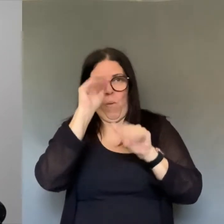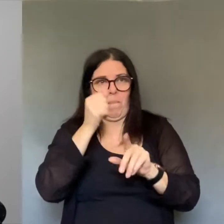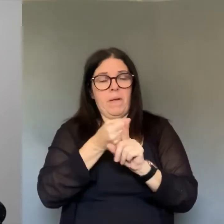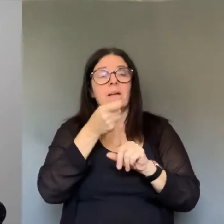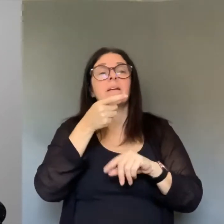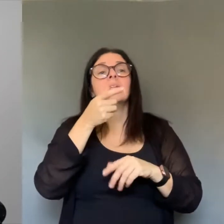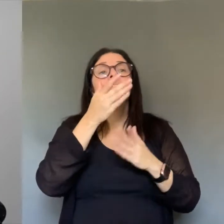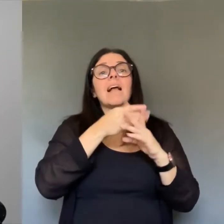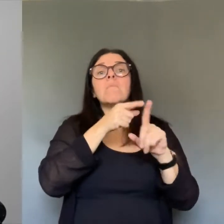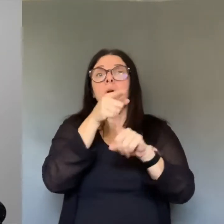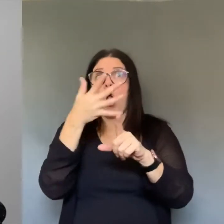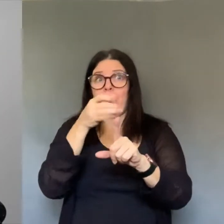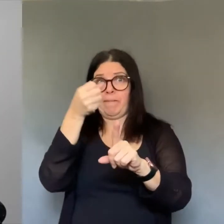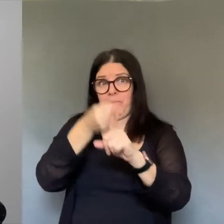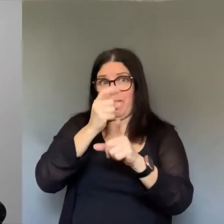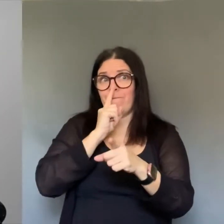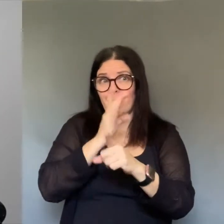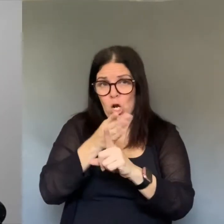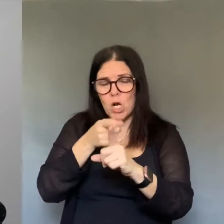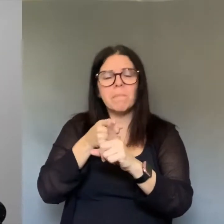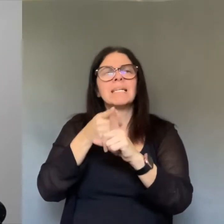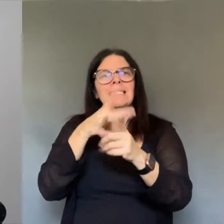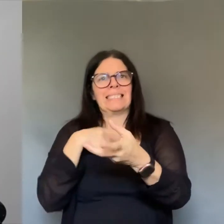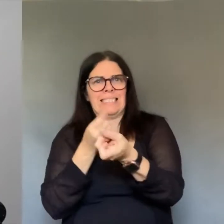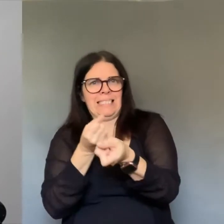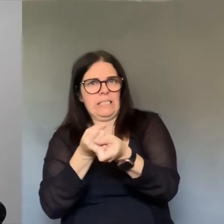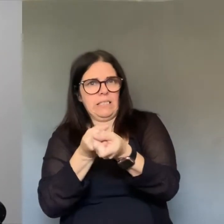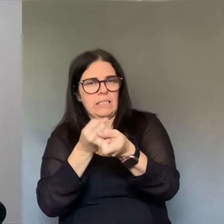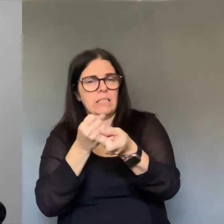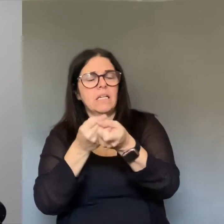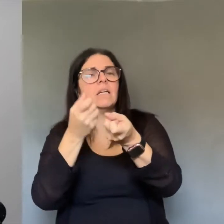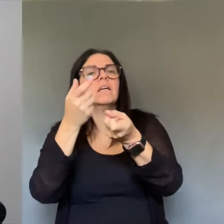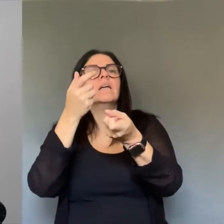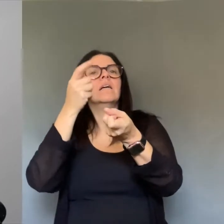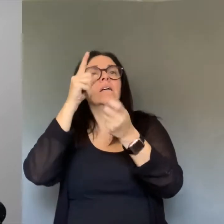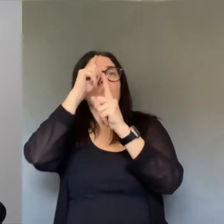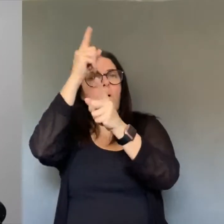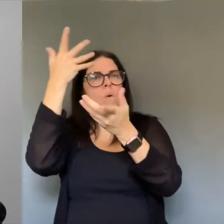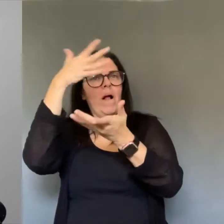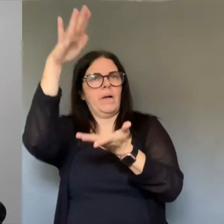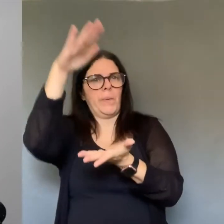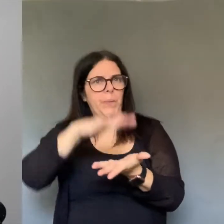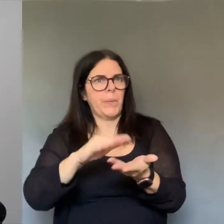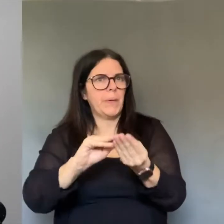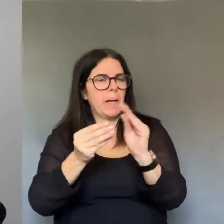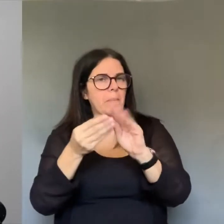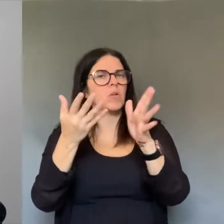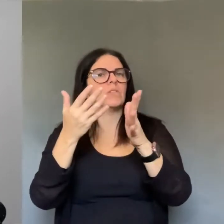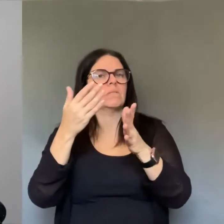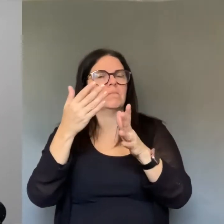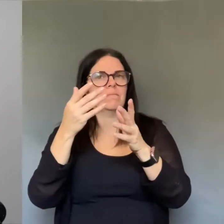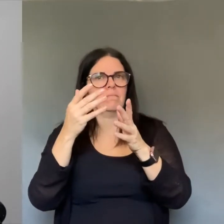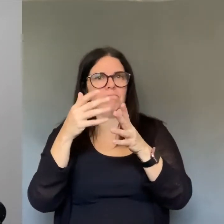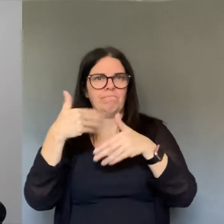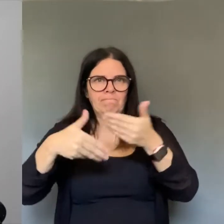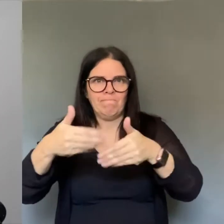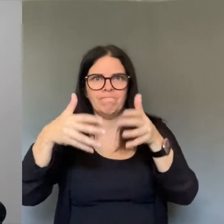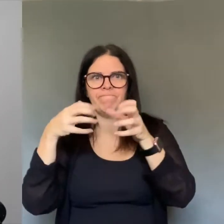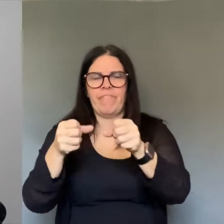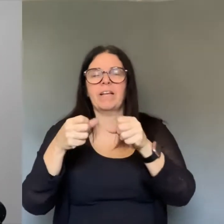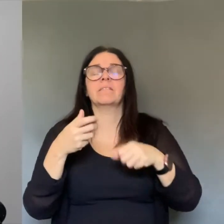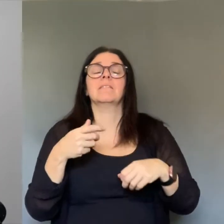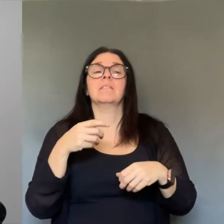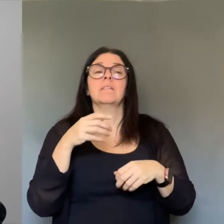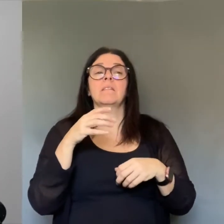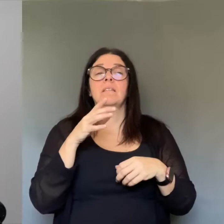homes and ensuring that they get the support to prevent an outbreak from happening in the first place. And those facilities that are currently in outbreak, we